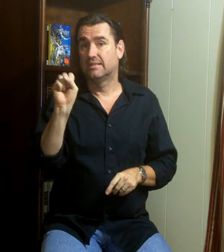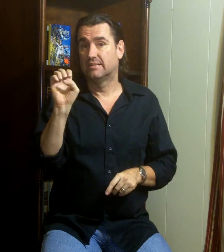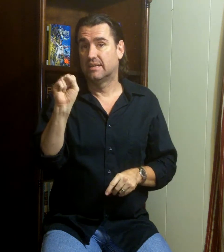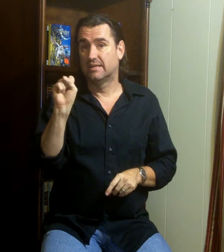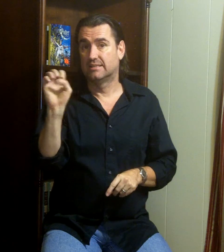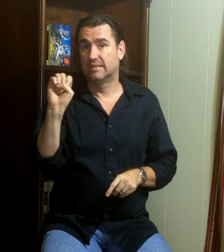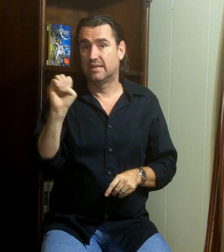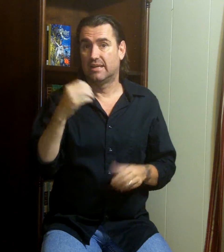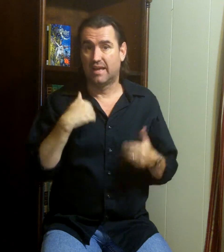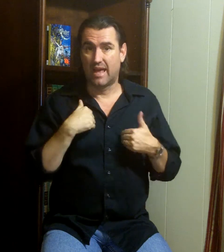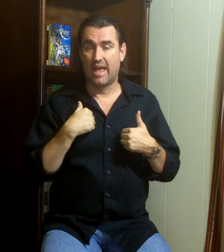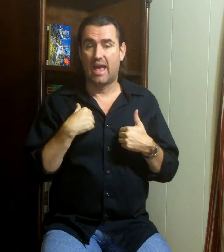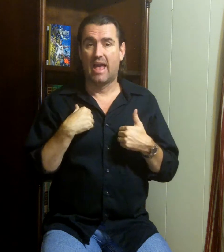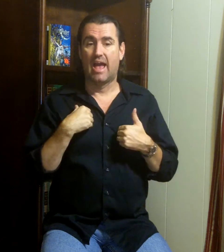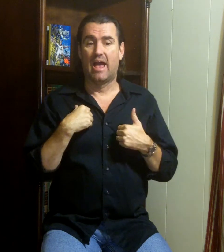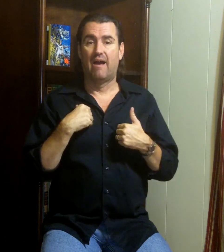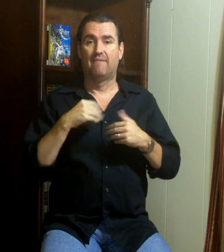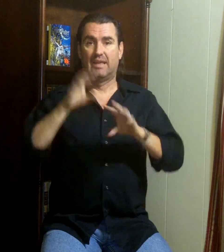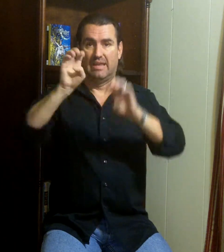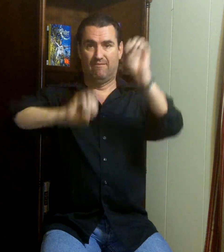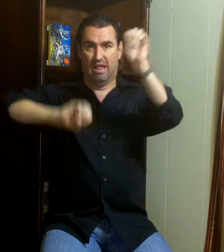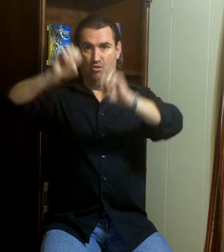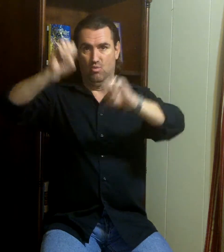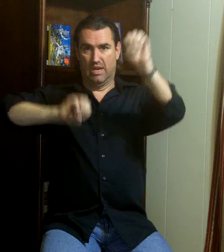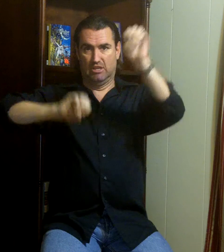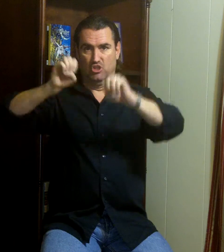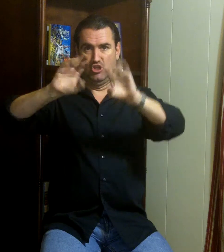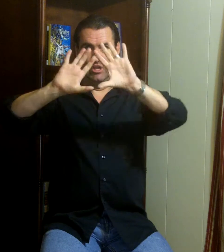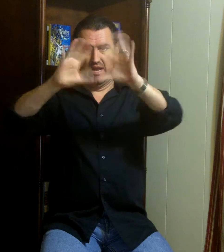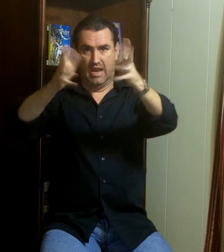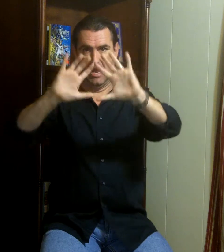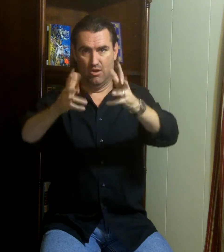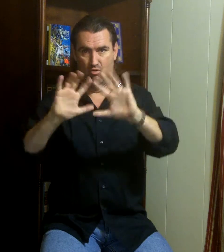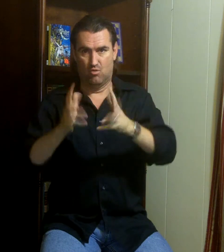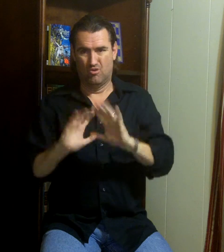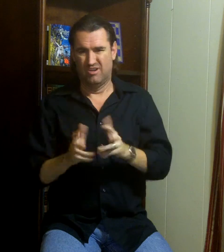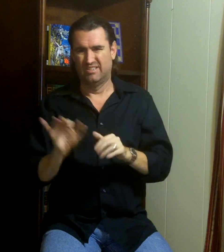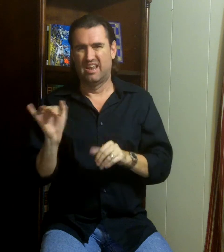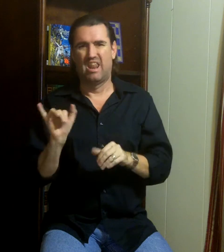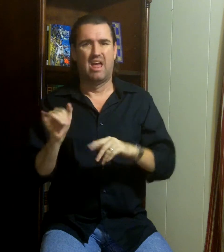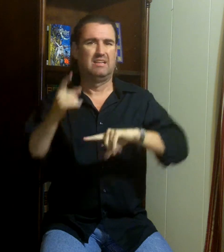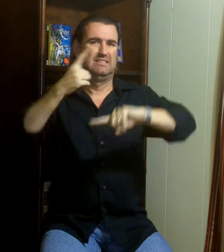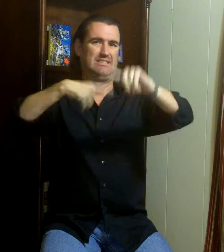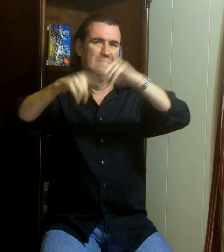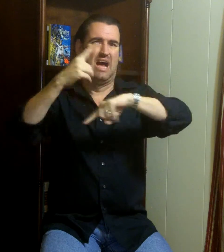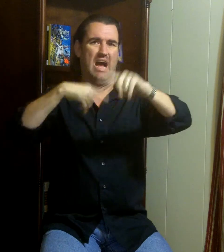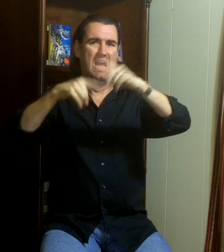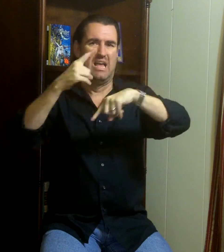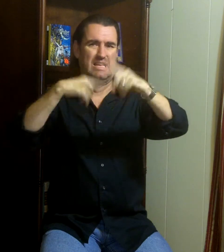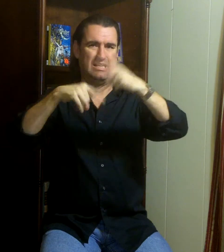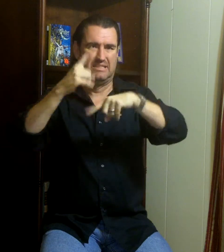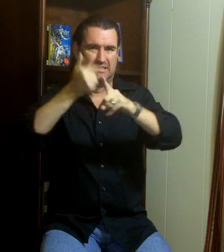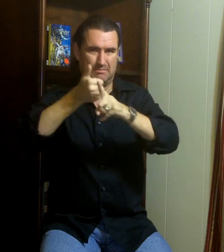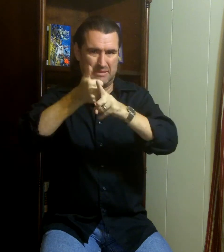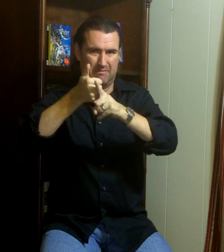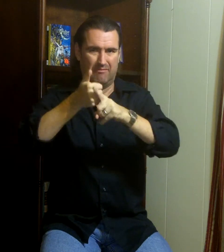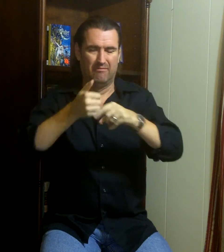on that include things like your signs, include your finger